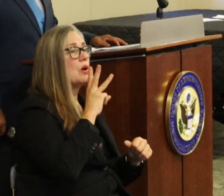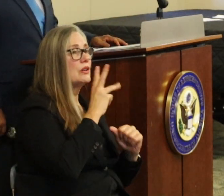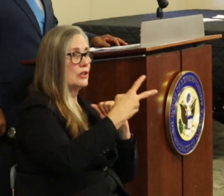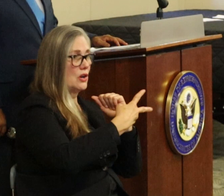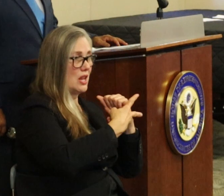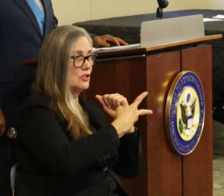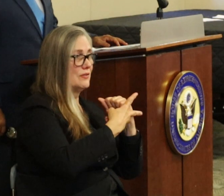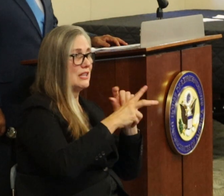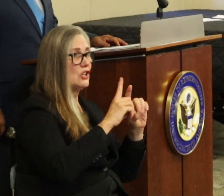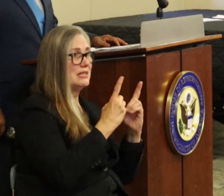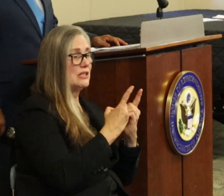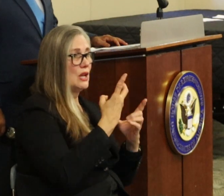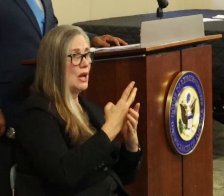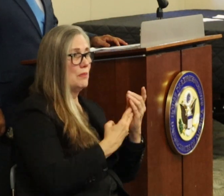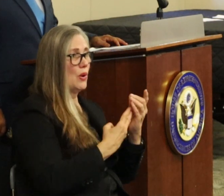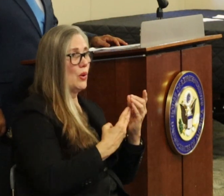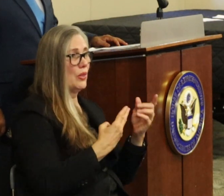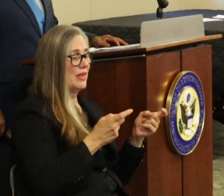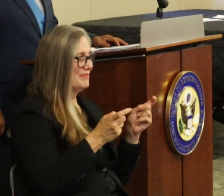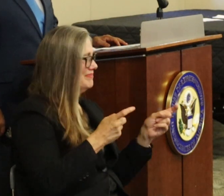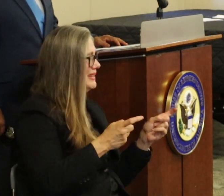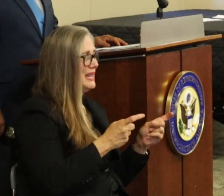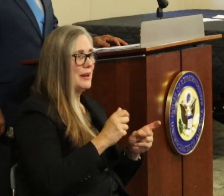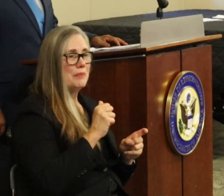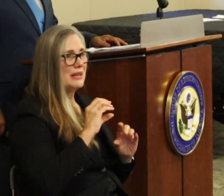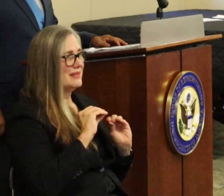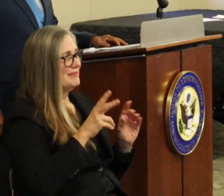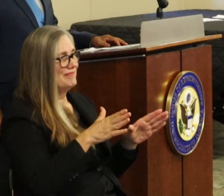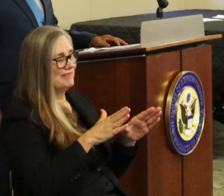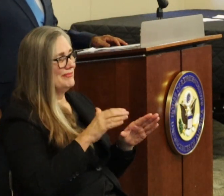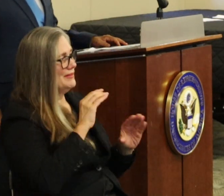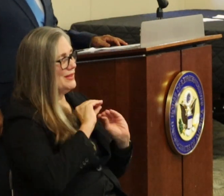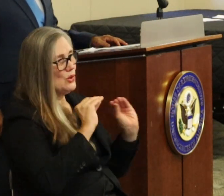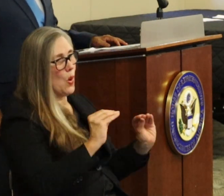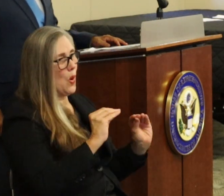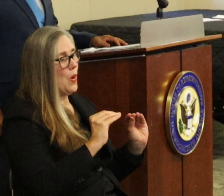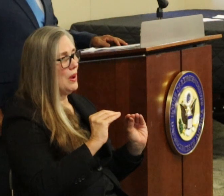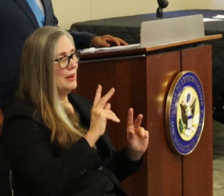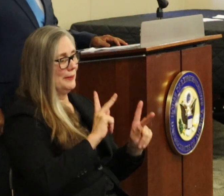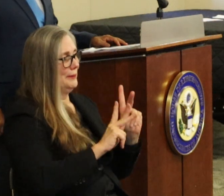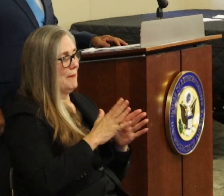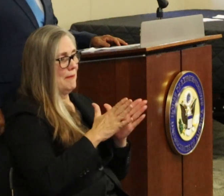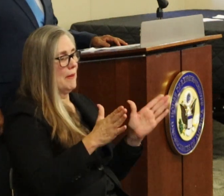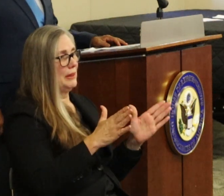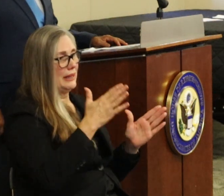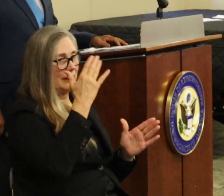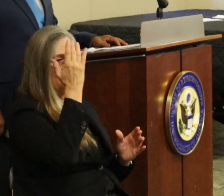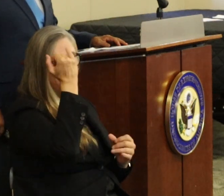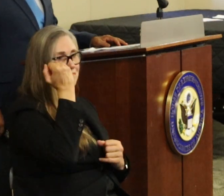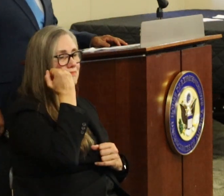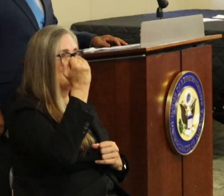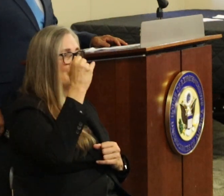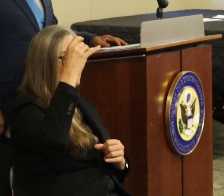District, managing our water, but without much in the way of public input at all. And so one thing is, I haven't heard what